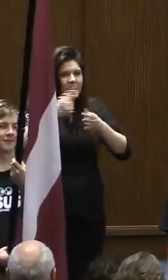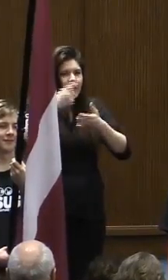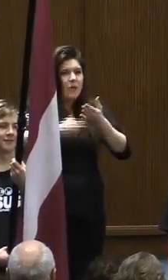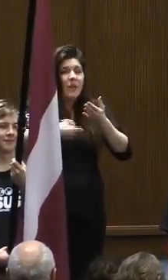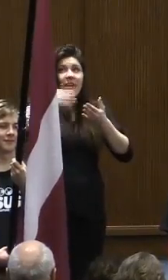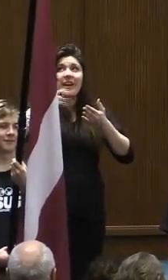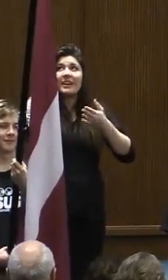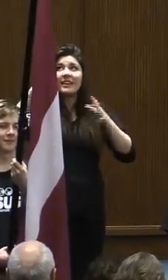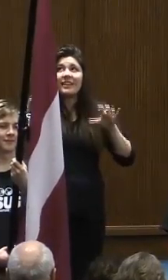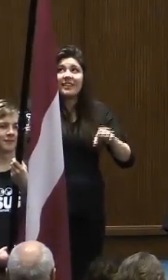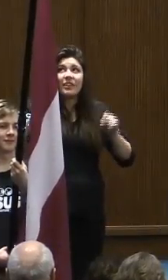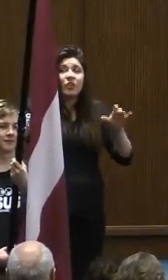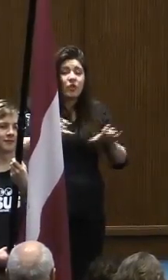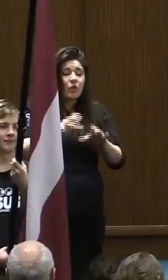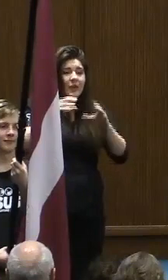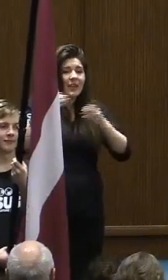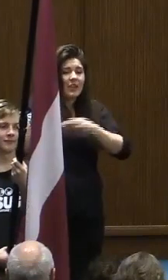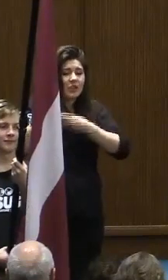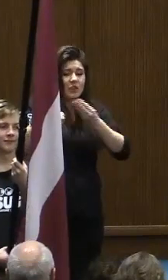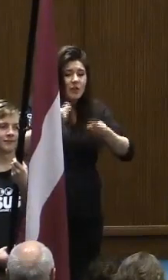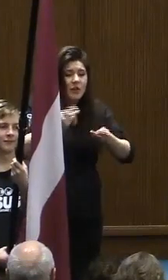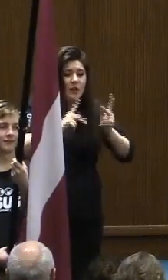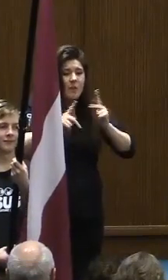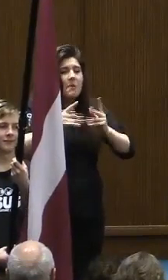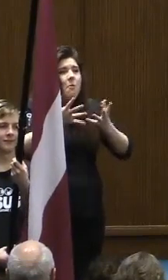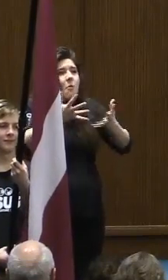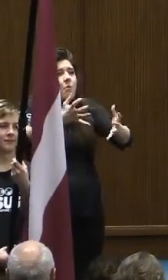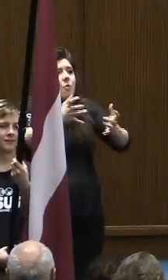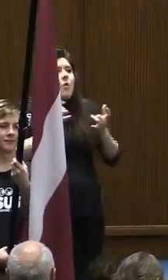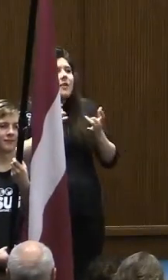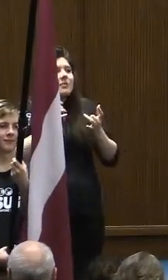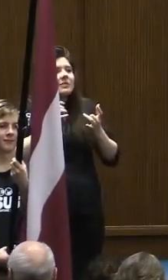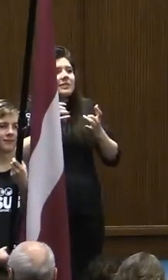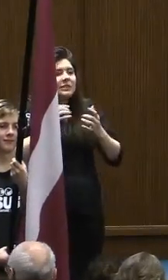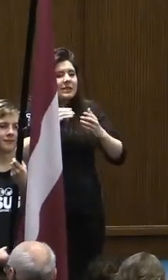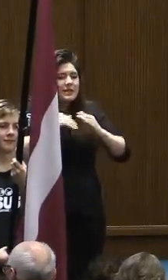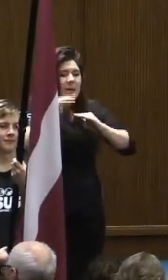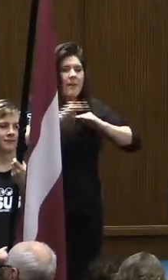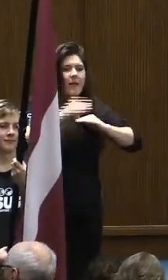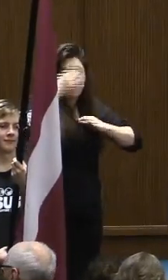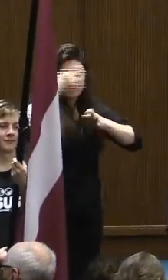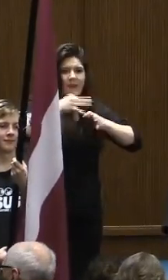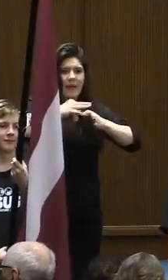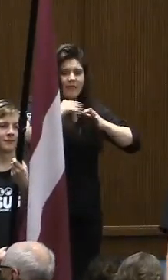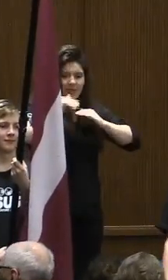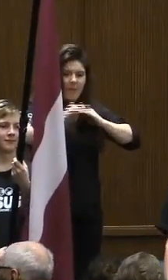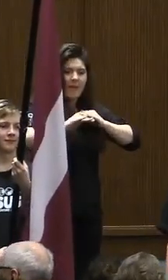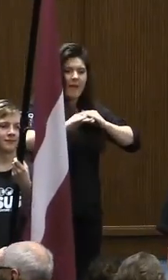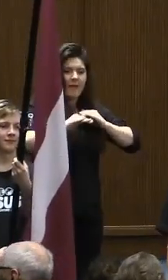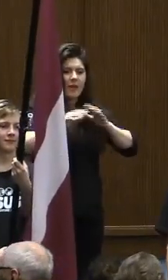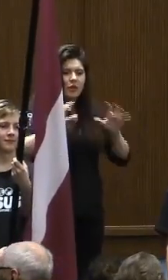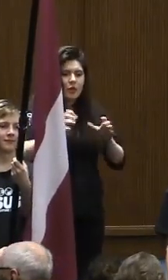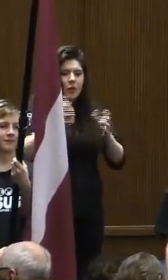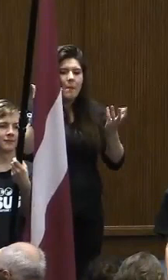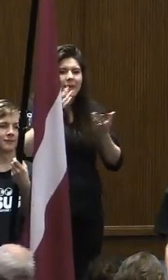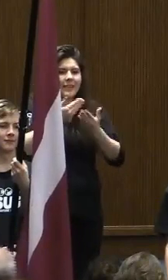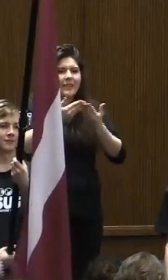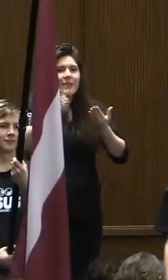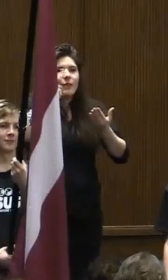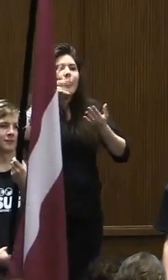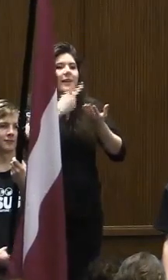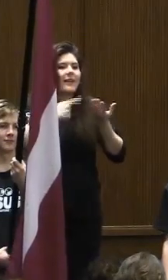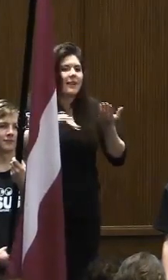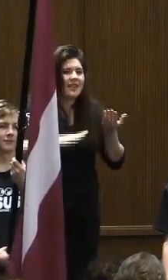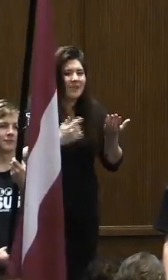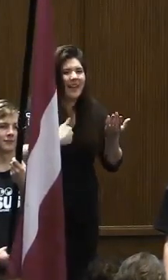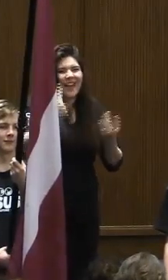can do in a generation of people who want to reach out in faith and do amazing things for the kingdom. And